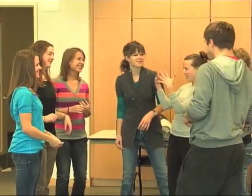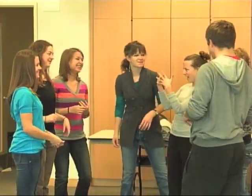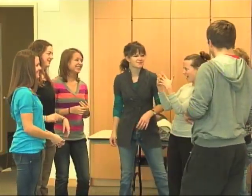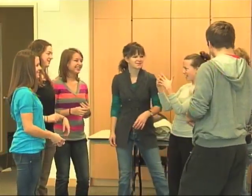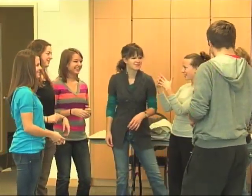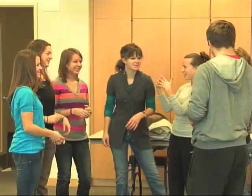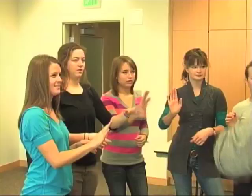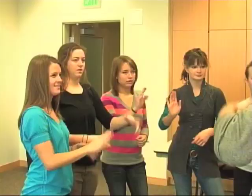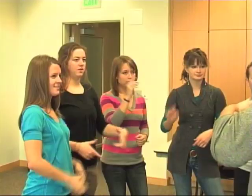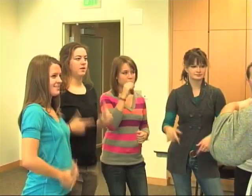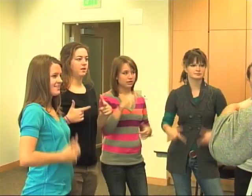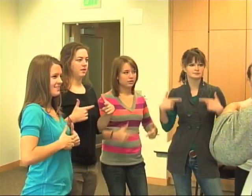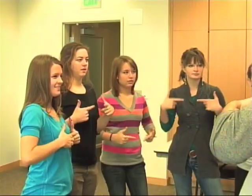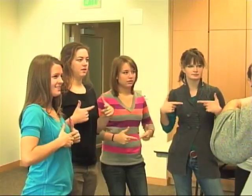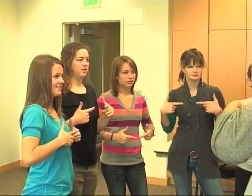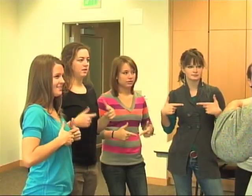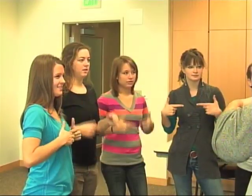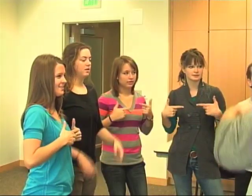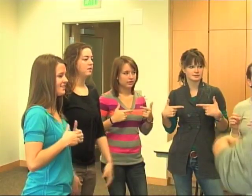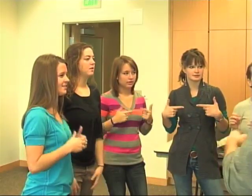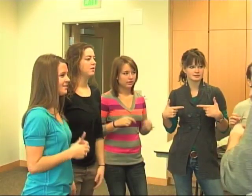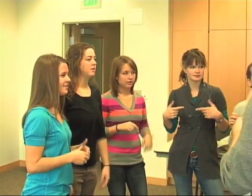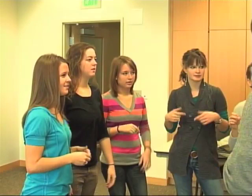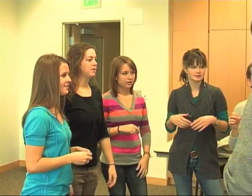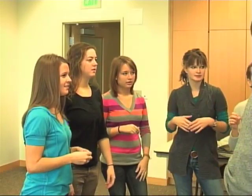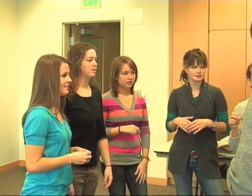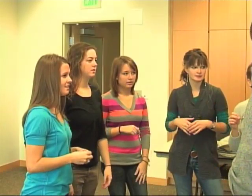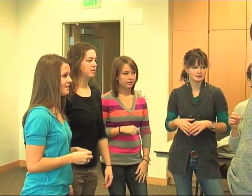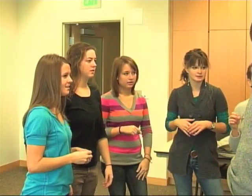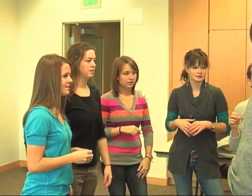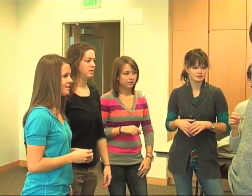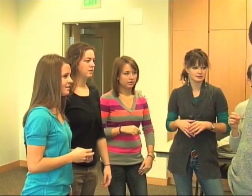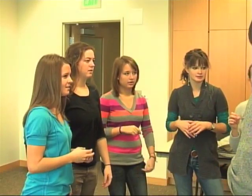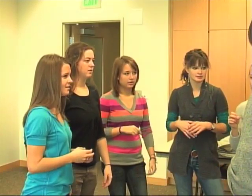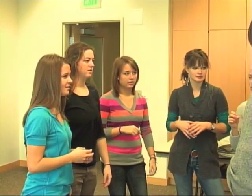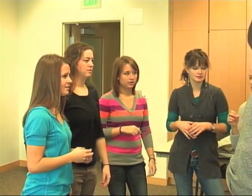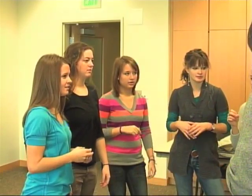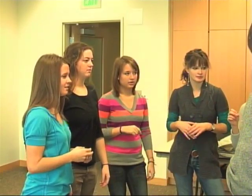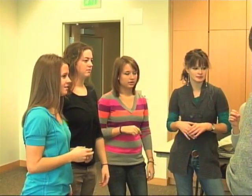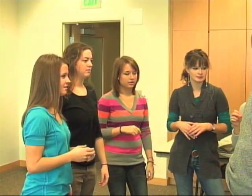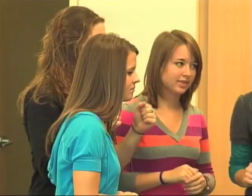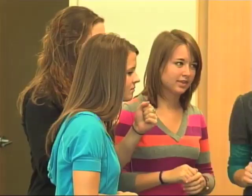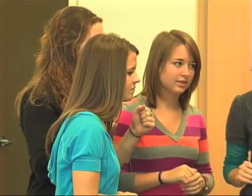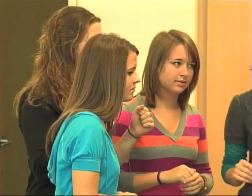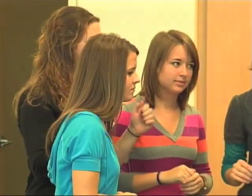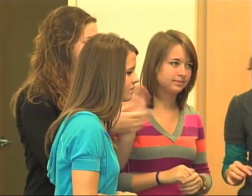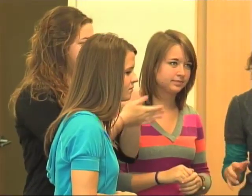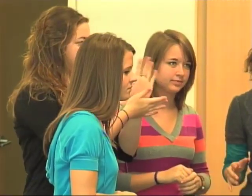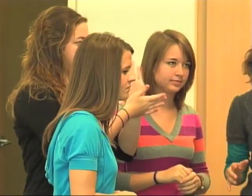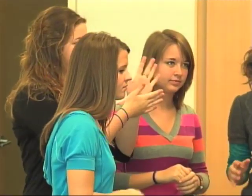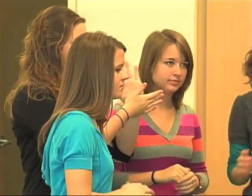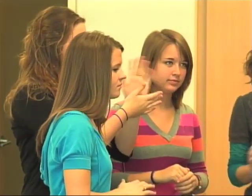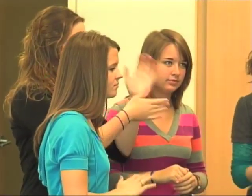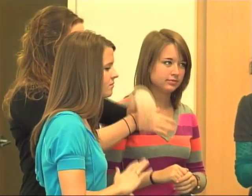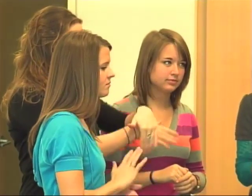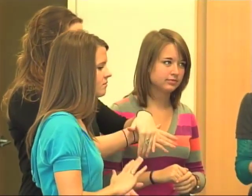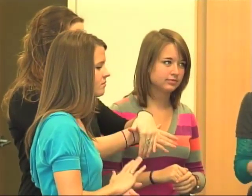social clubs, theater, poetry. Everything that you think of as being in a culture,